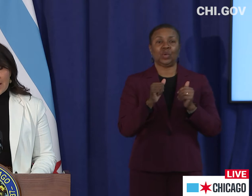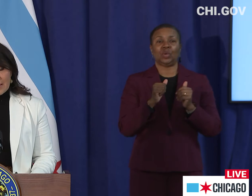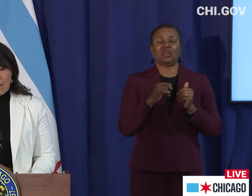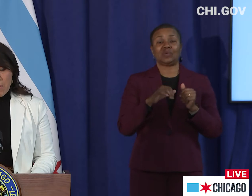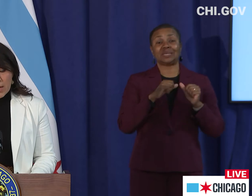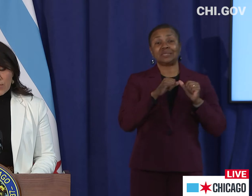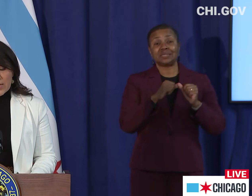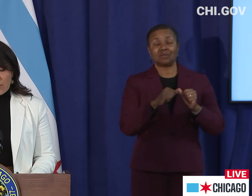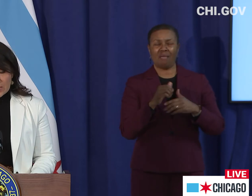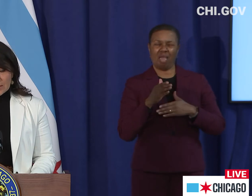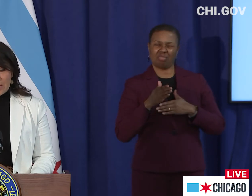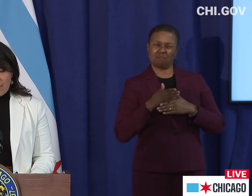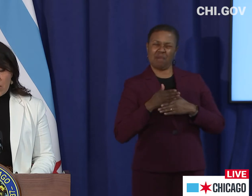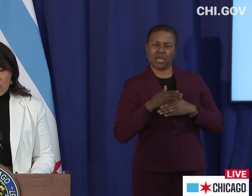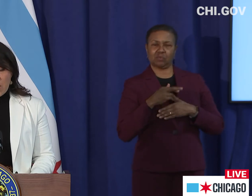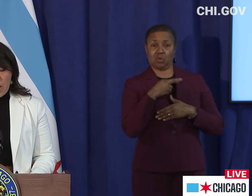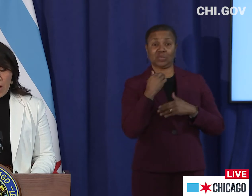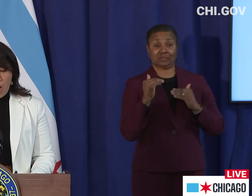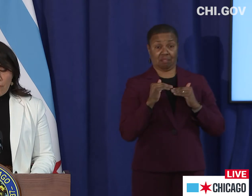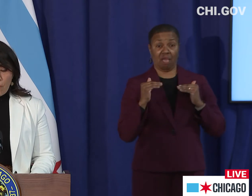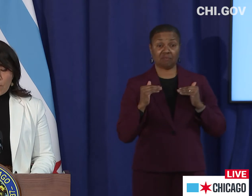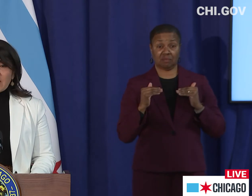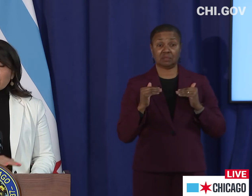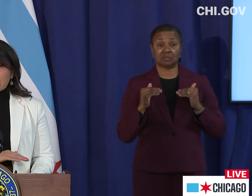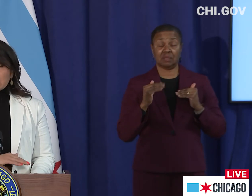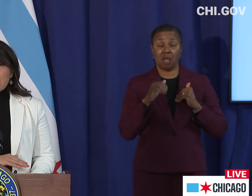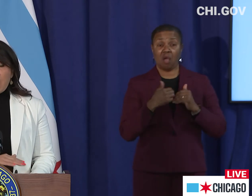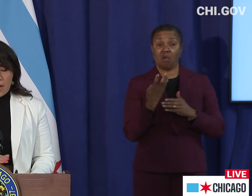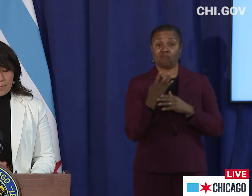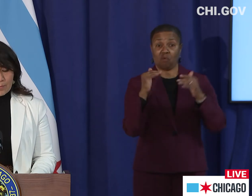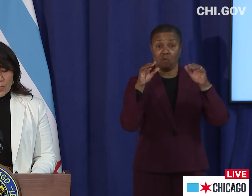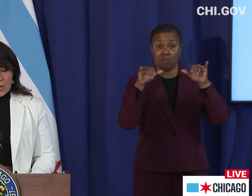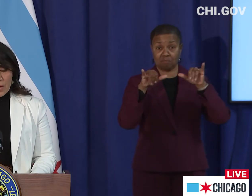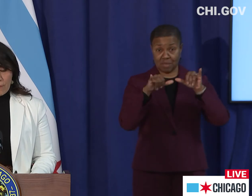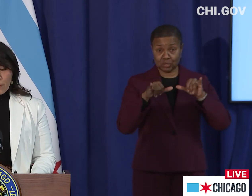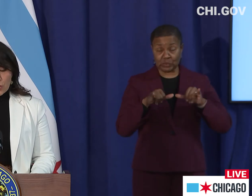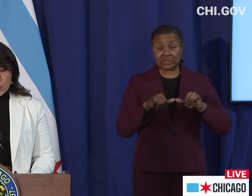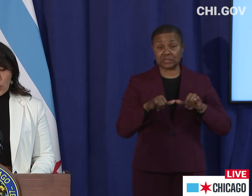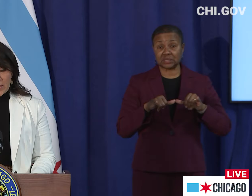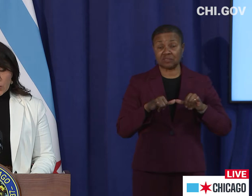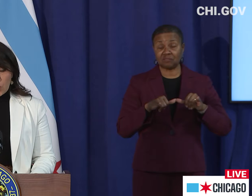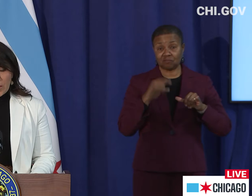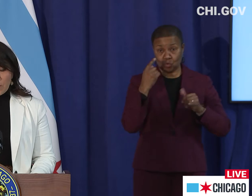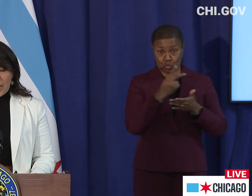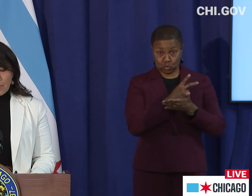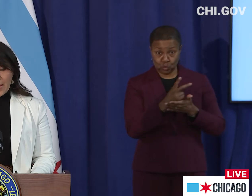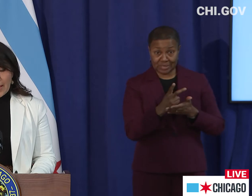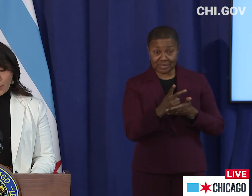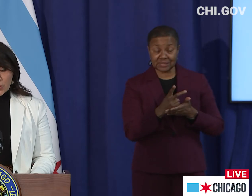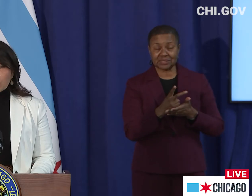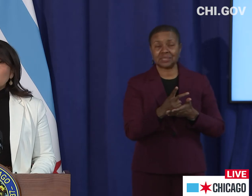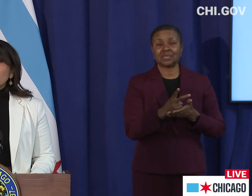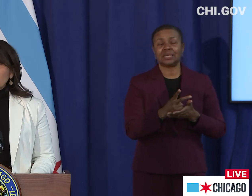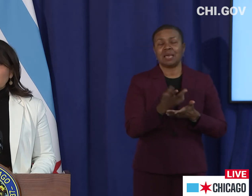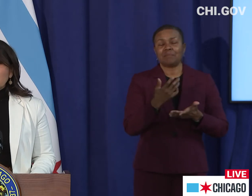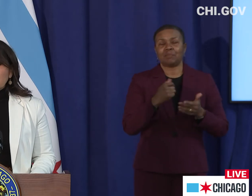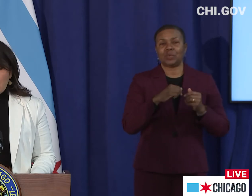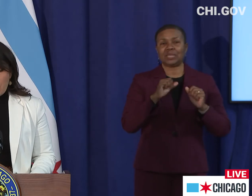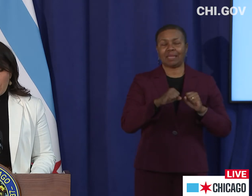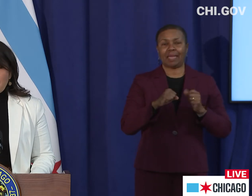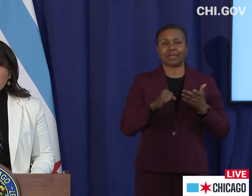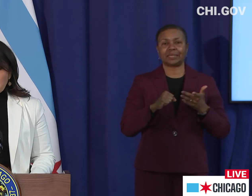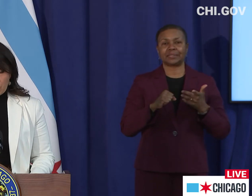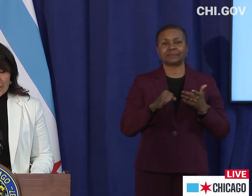continue to stay at that moderate risk level, all 4 metrics for 2 weeks, we may be able to move